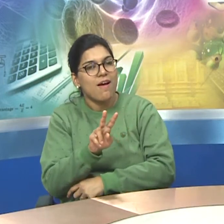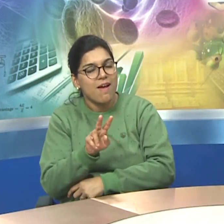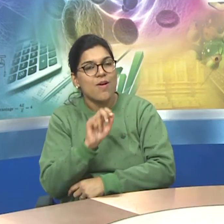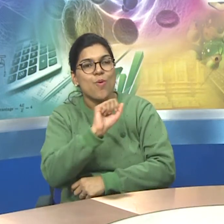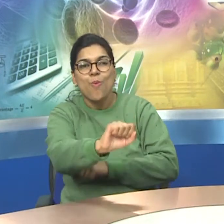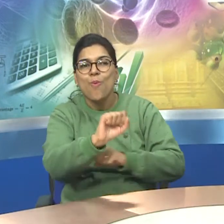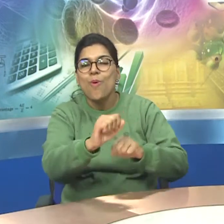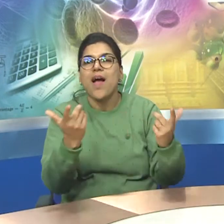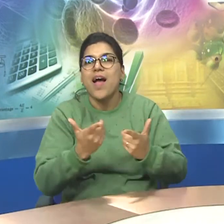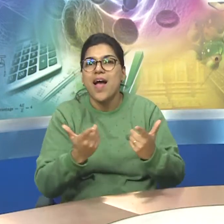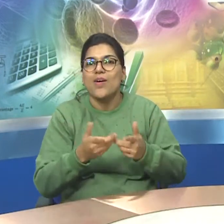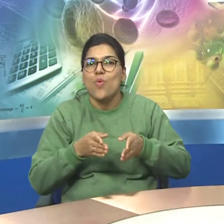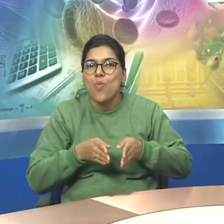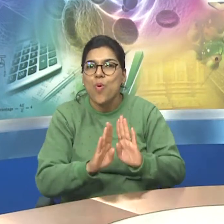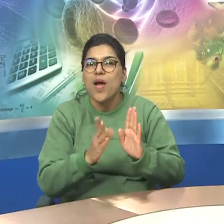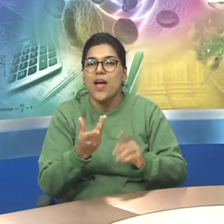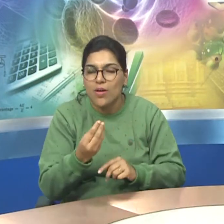the human is too much busy